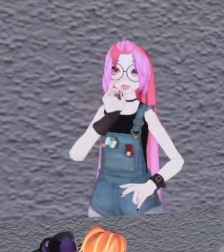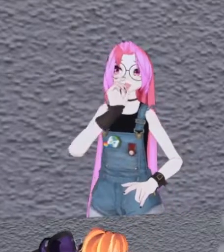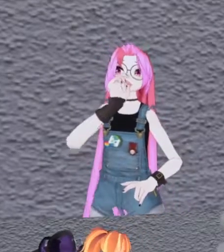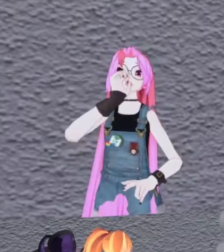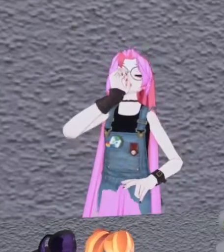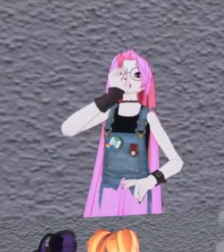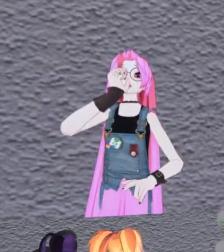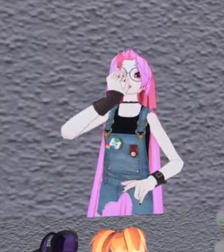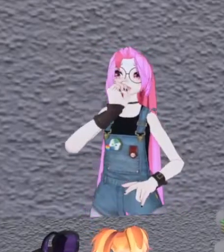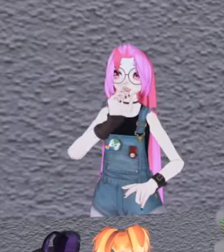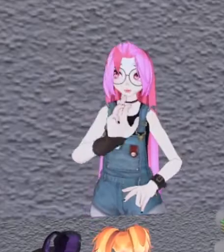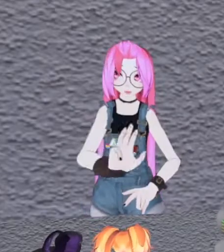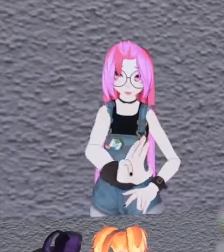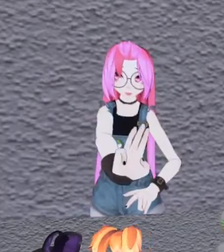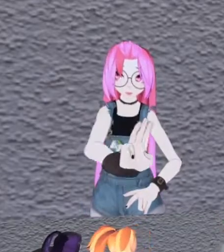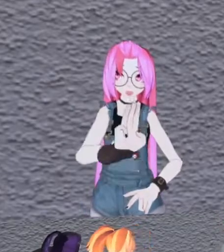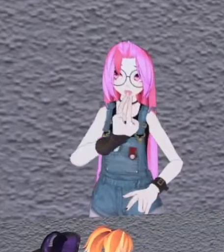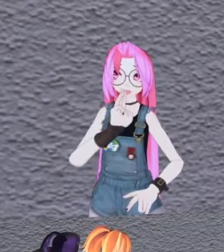Drinking a glass of water. Water.